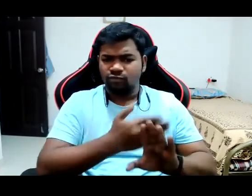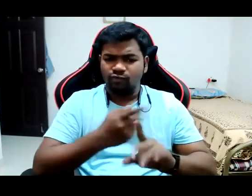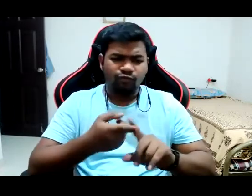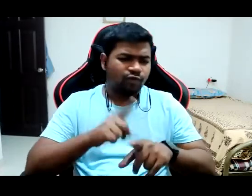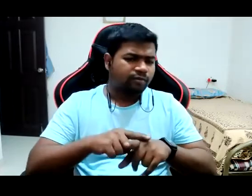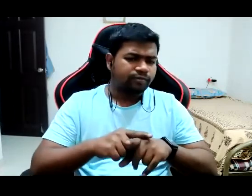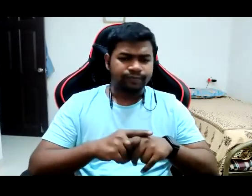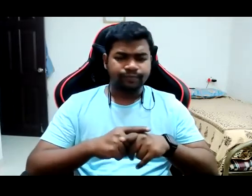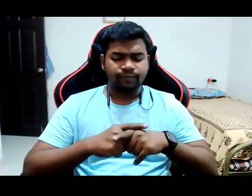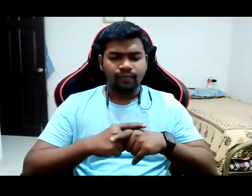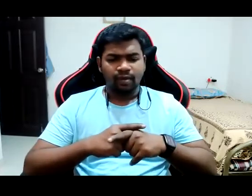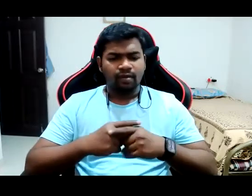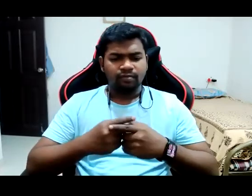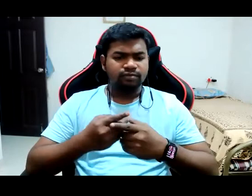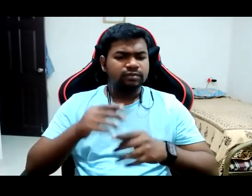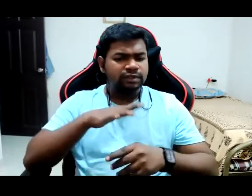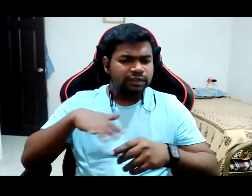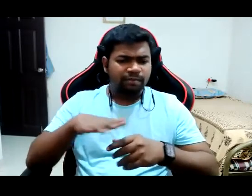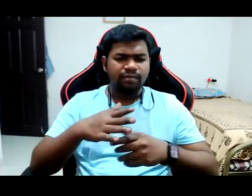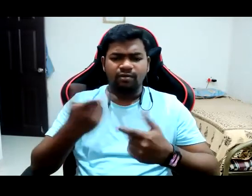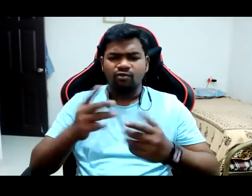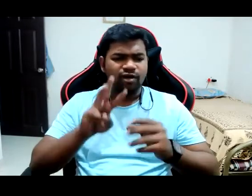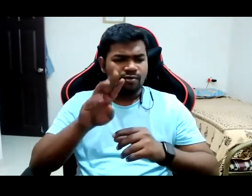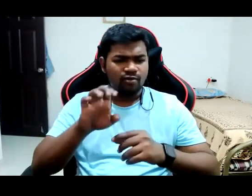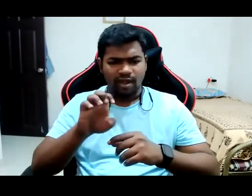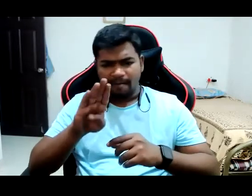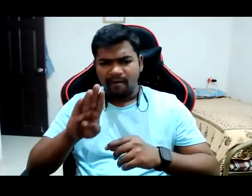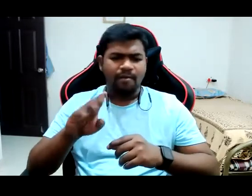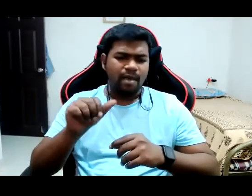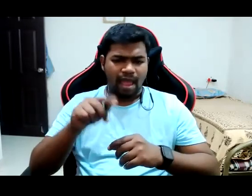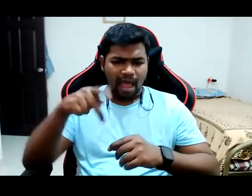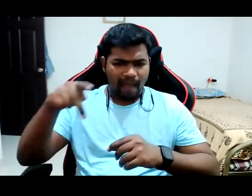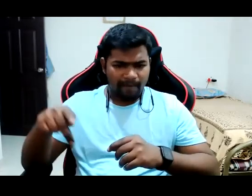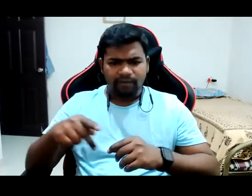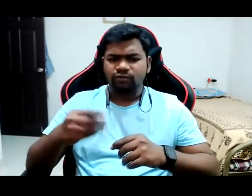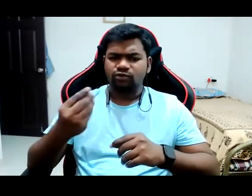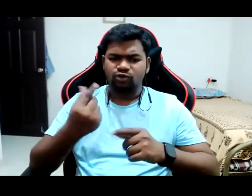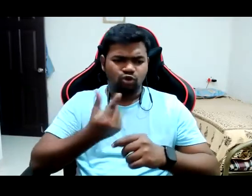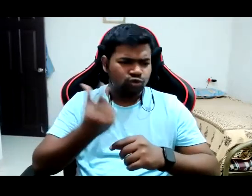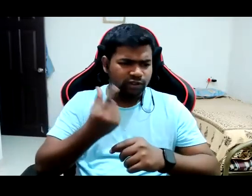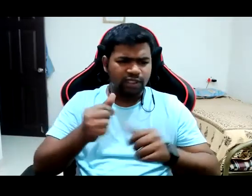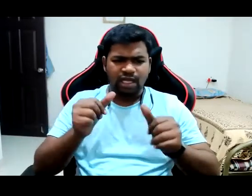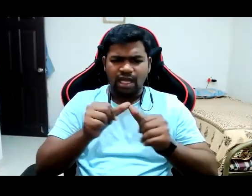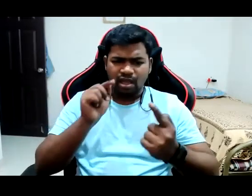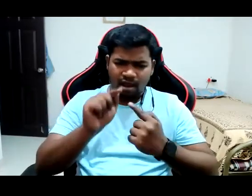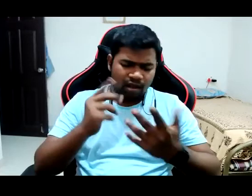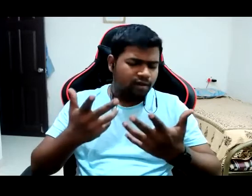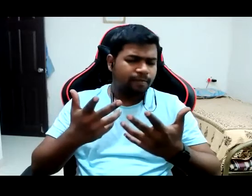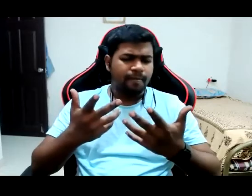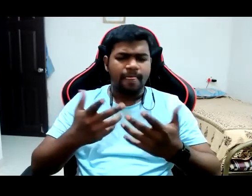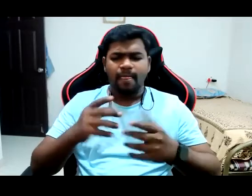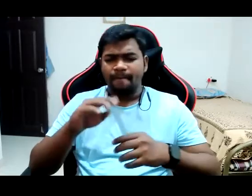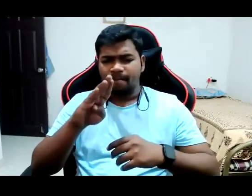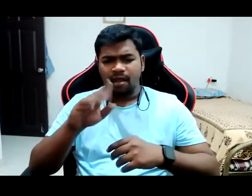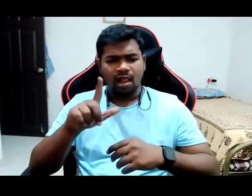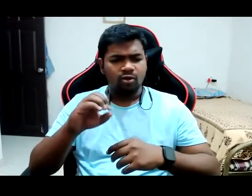simple sort of maybe like just a simple web app to something more crazy that might be using AI or a blockchain or I don't know,